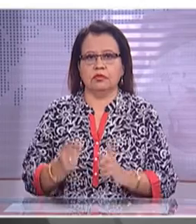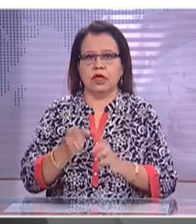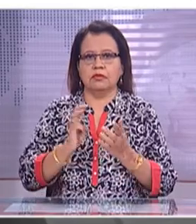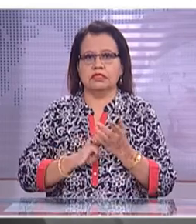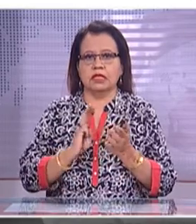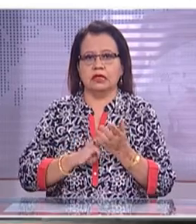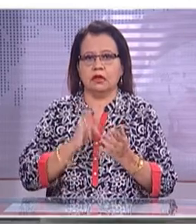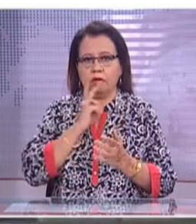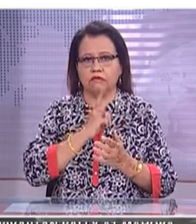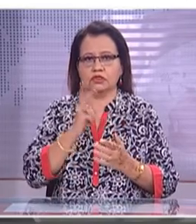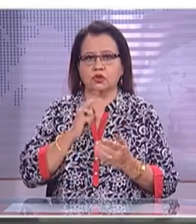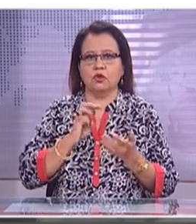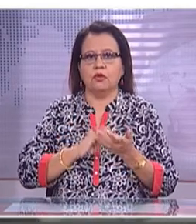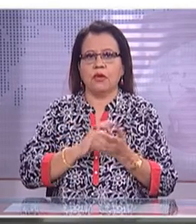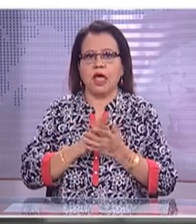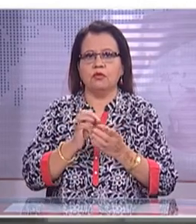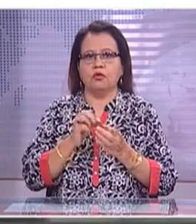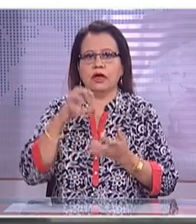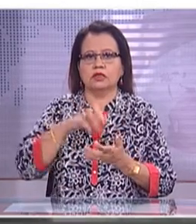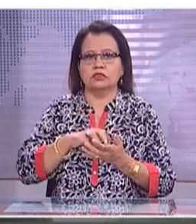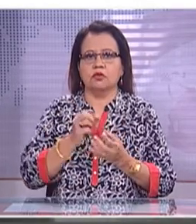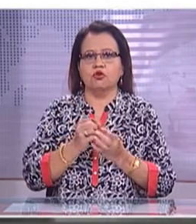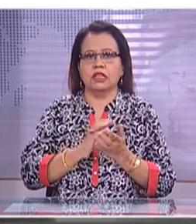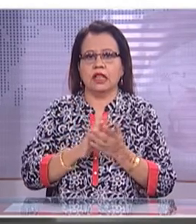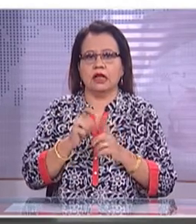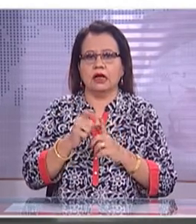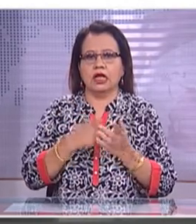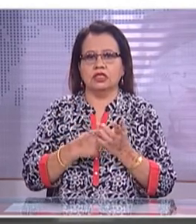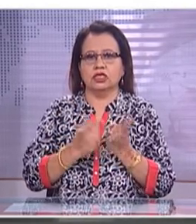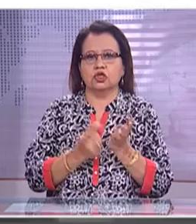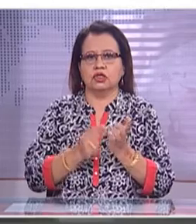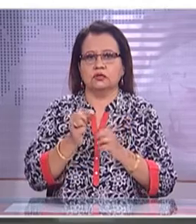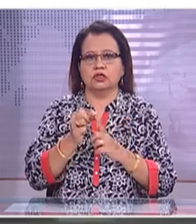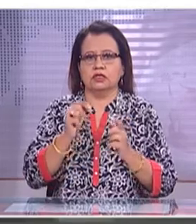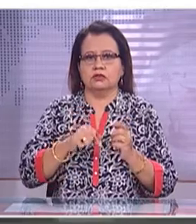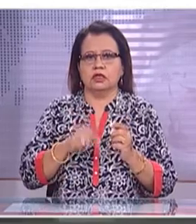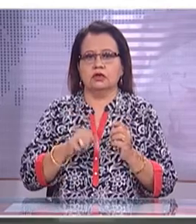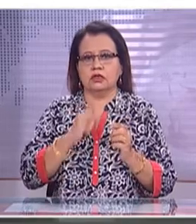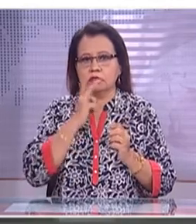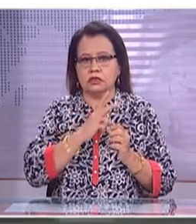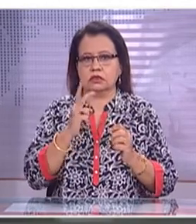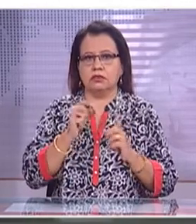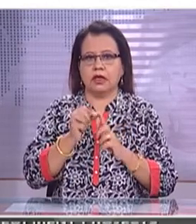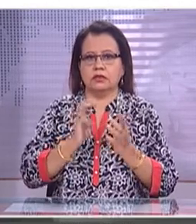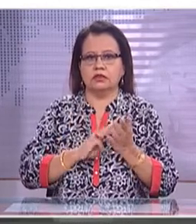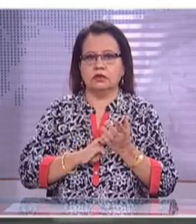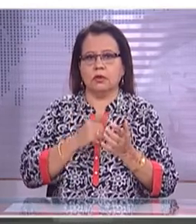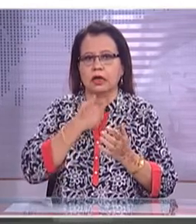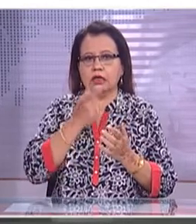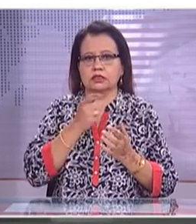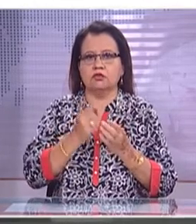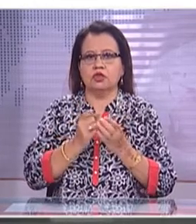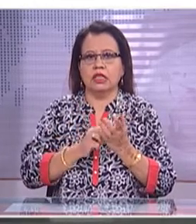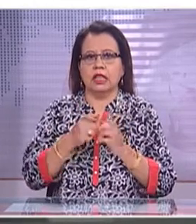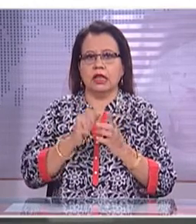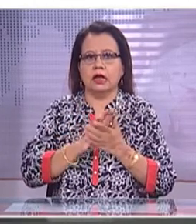Prime Minister Narendra Modi will visit Mahoba district of Bundelkhand region in Uttar Pradesh today. During his visit, the Prime Minister will